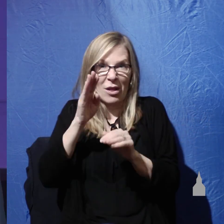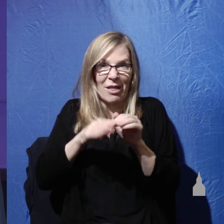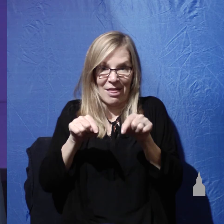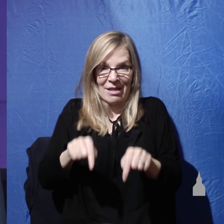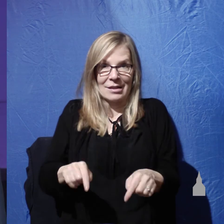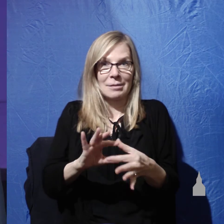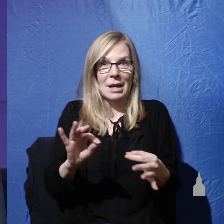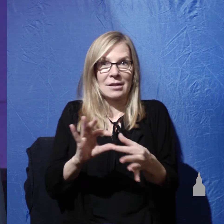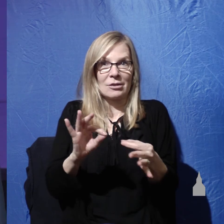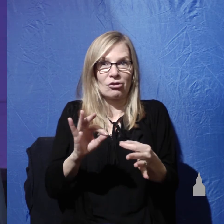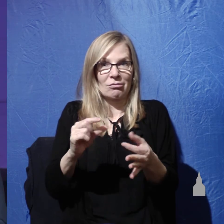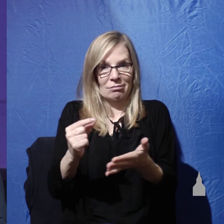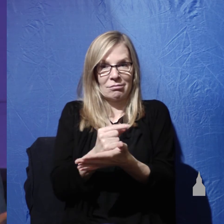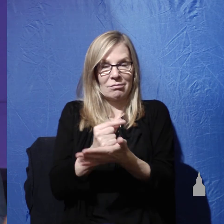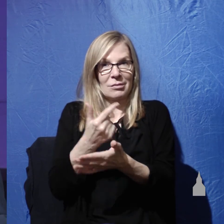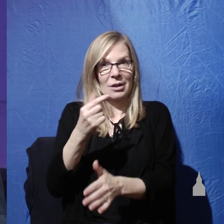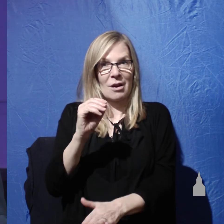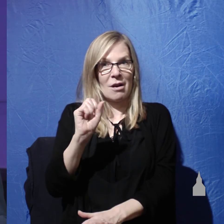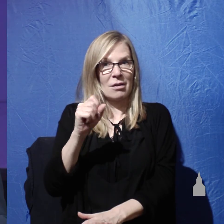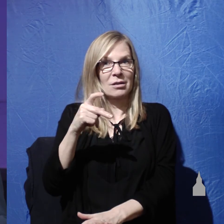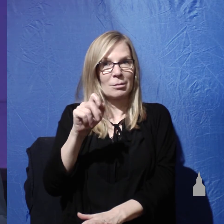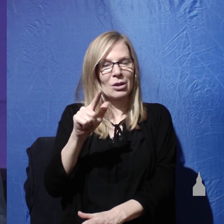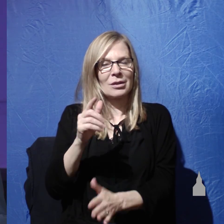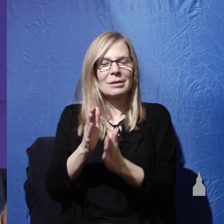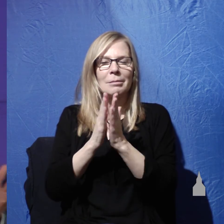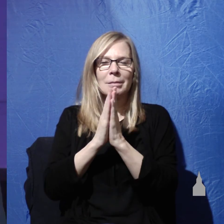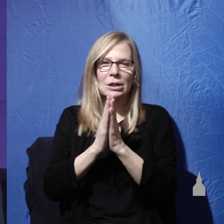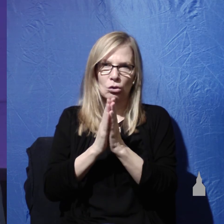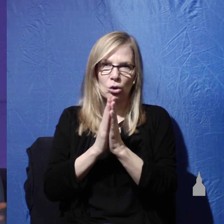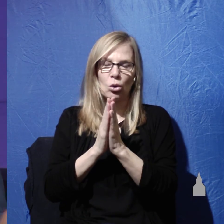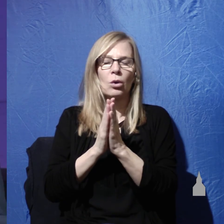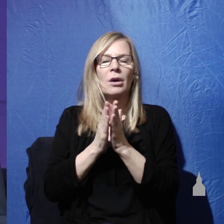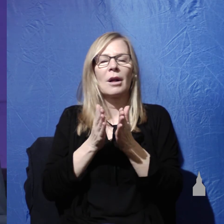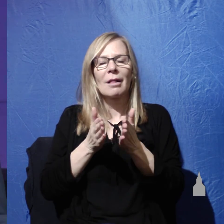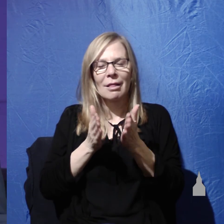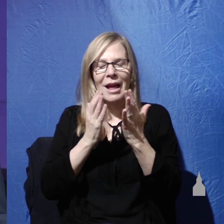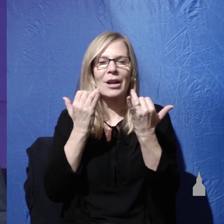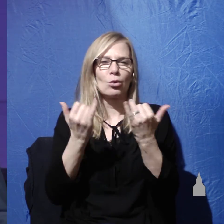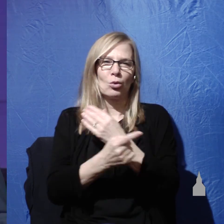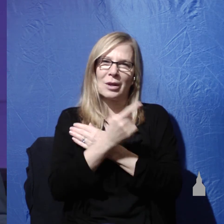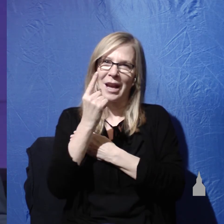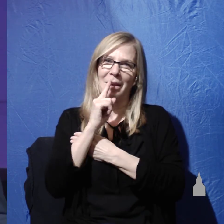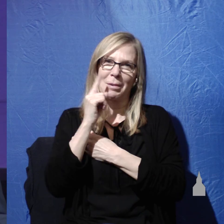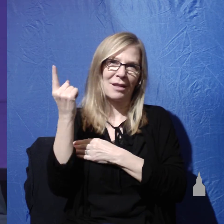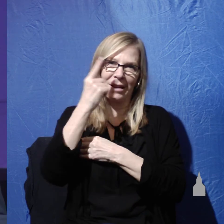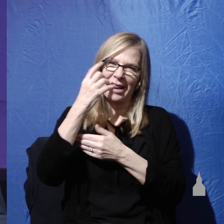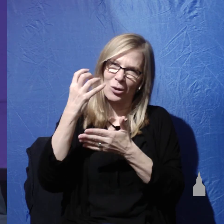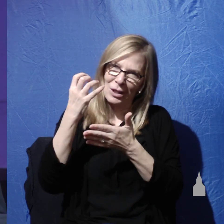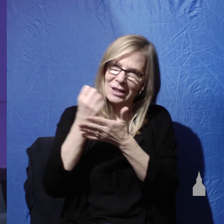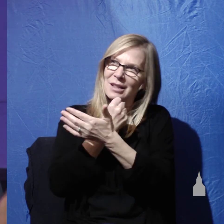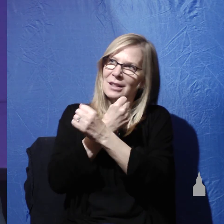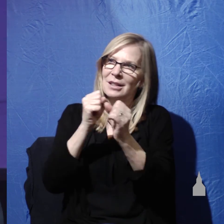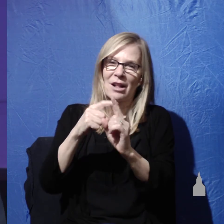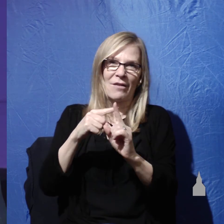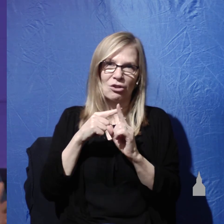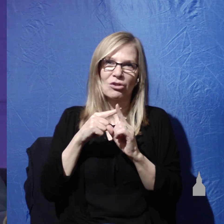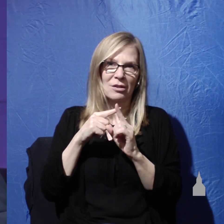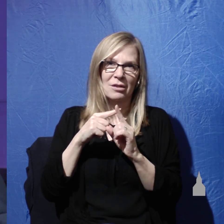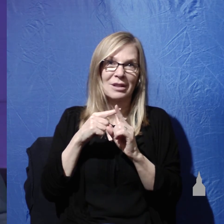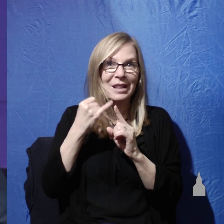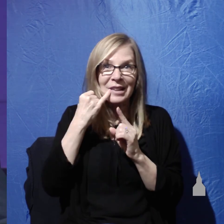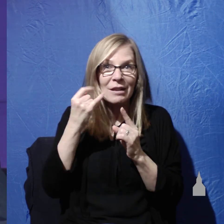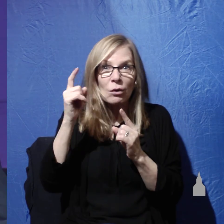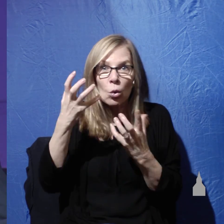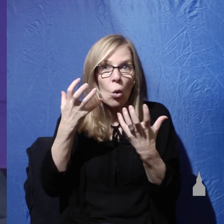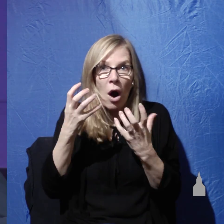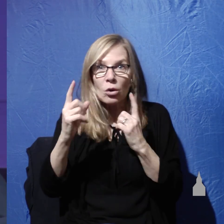gospel. I appeal to you, let today be the day of your salvation. If you want to speak to